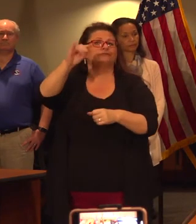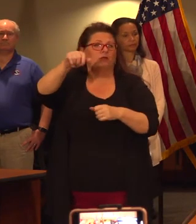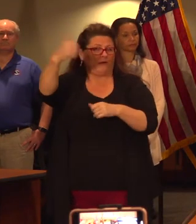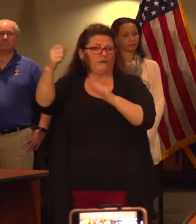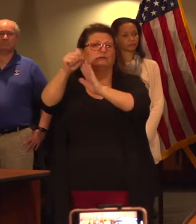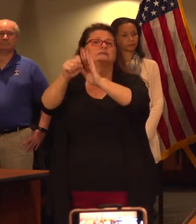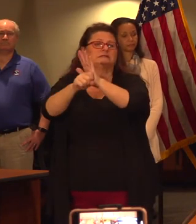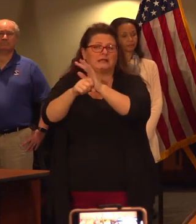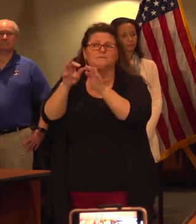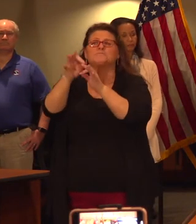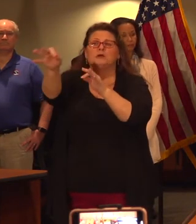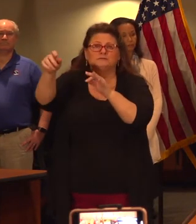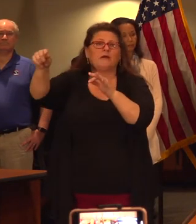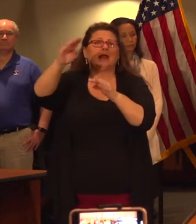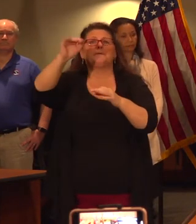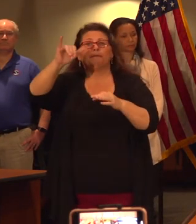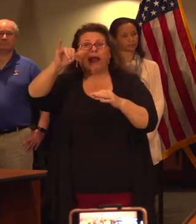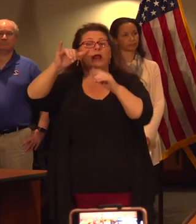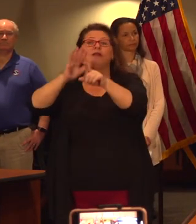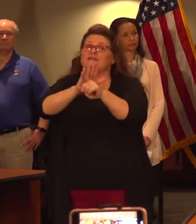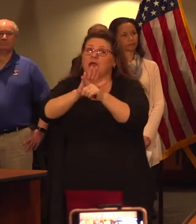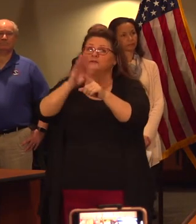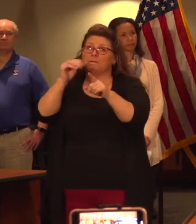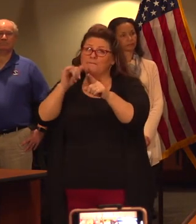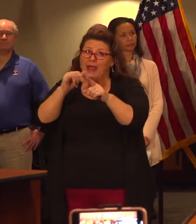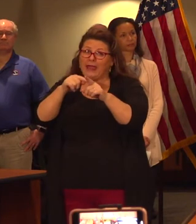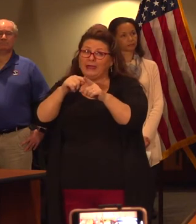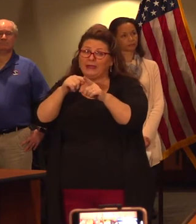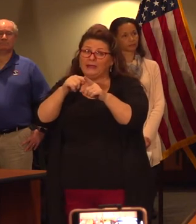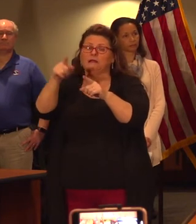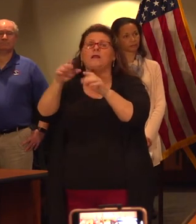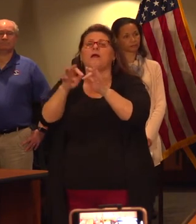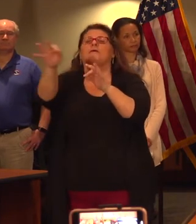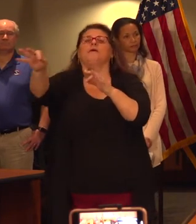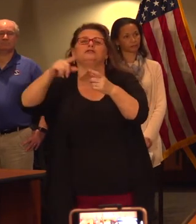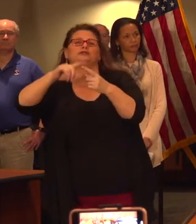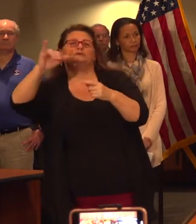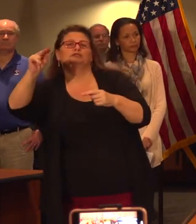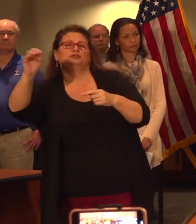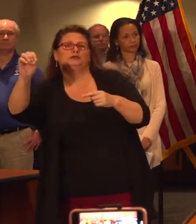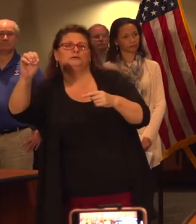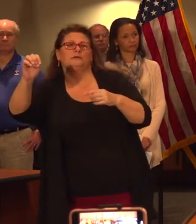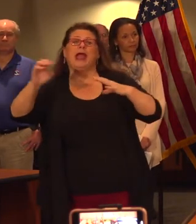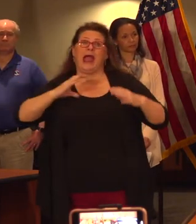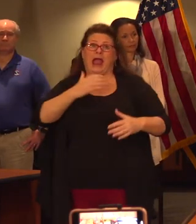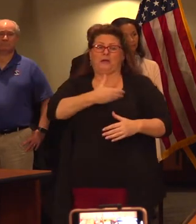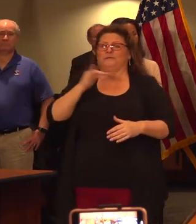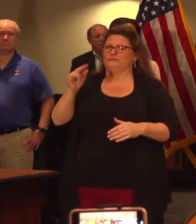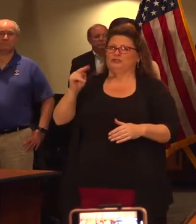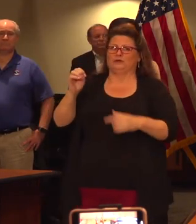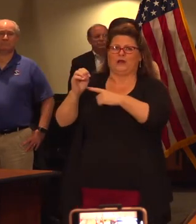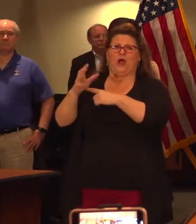that were being held in May, and they are moving them back into June, some about the same time as ours. So that seems to